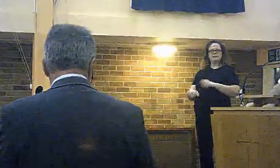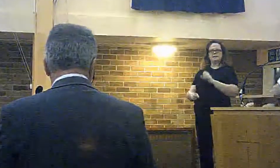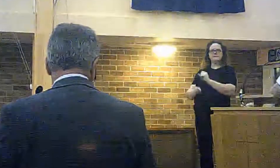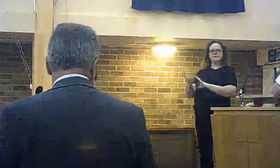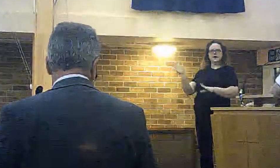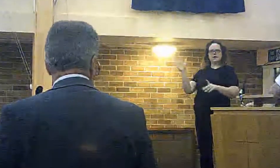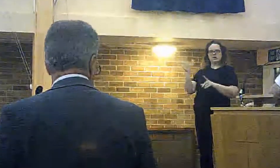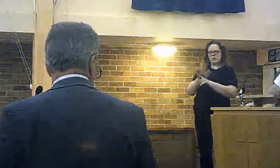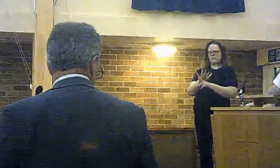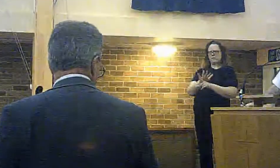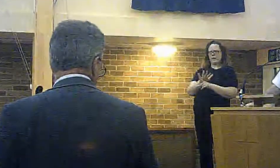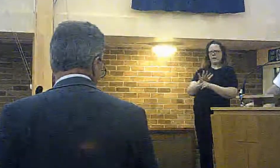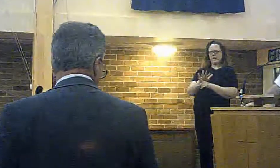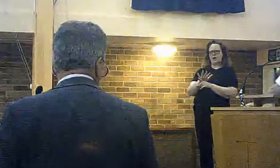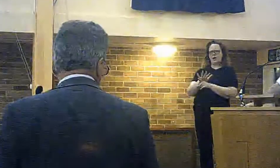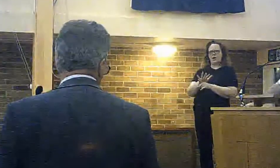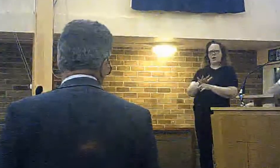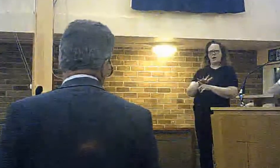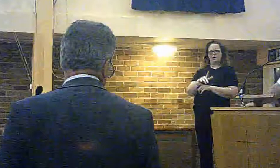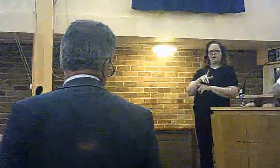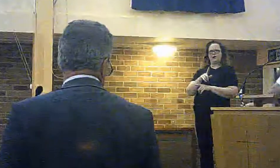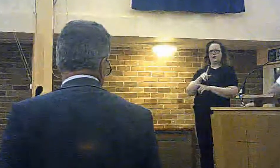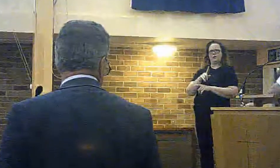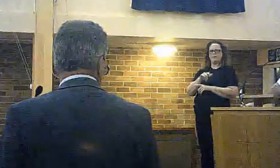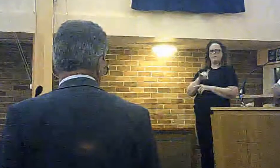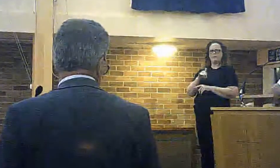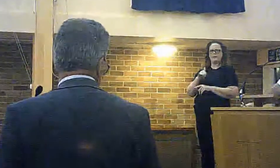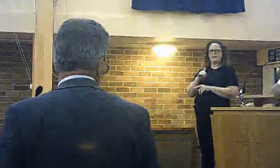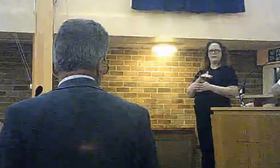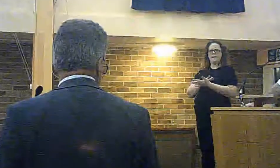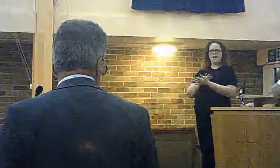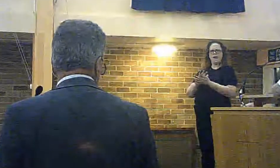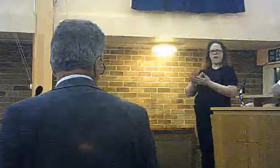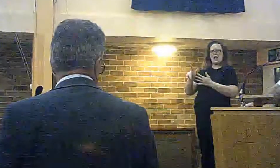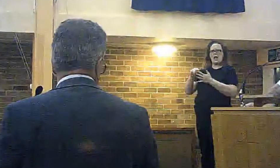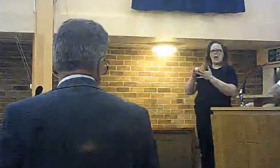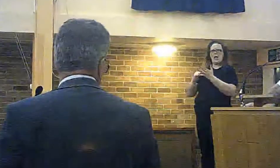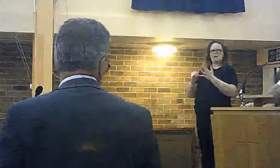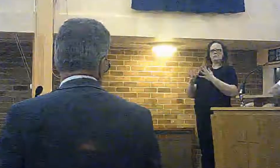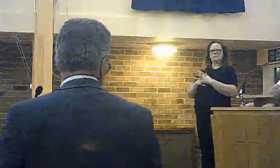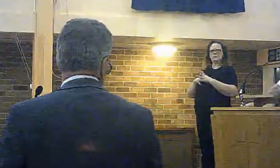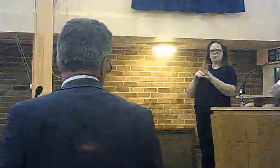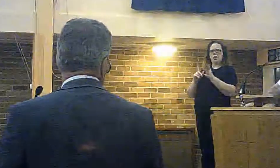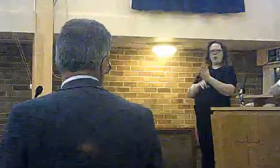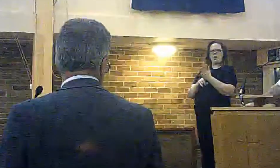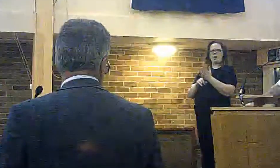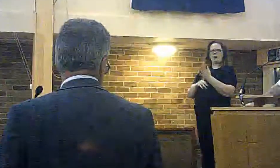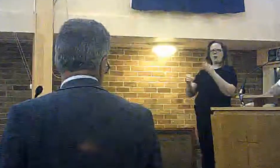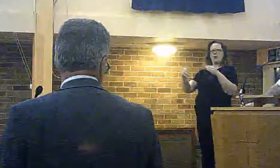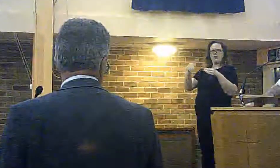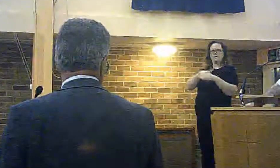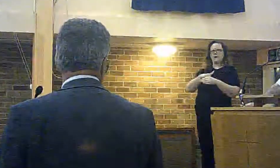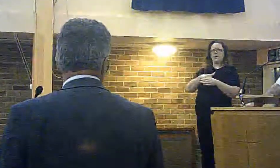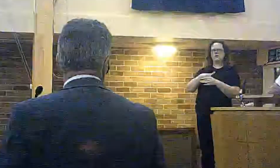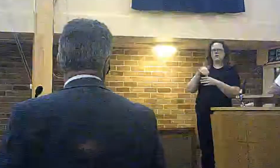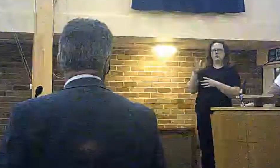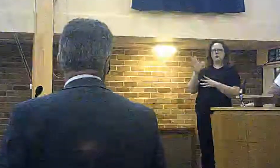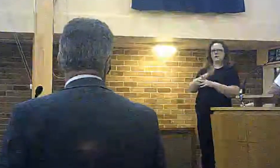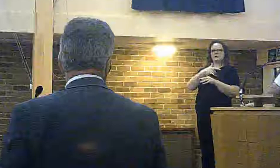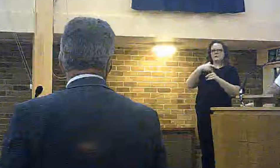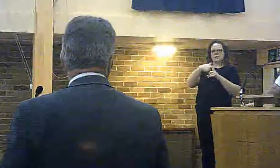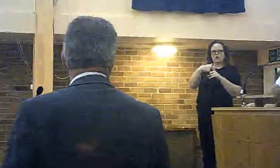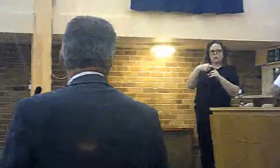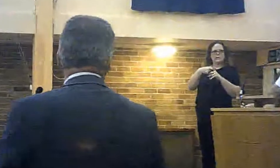equation? Couldn't Heswall become part of the process of delivering cover to West Kirby?